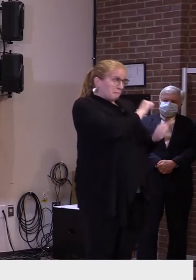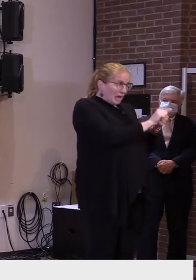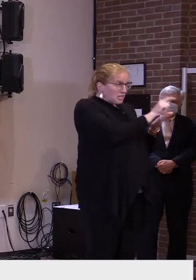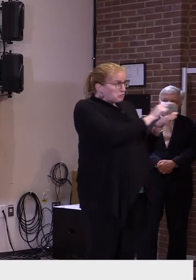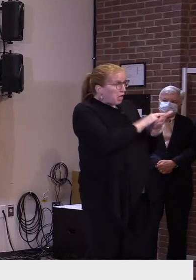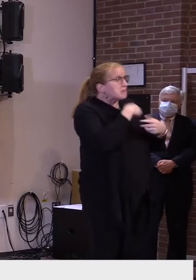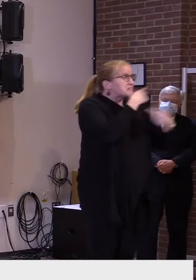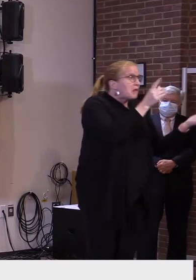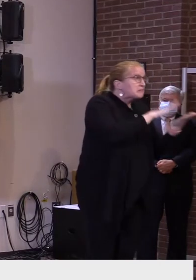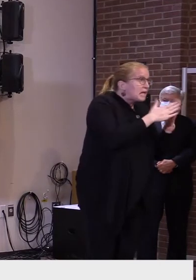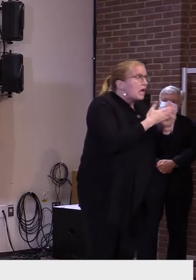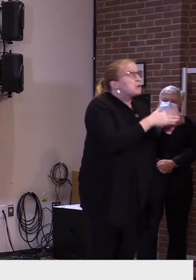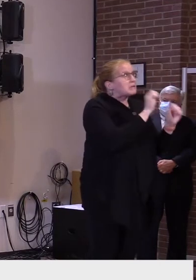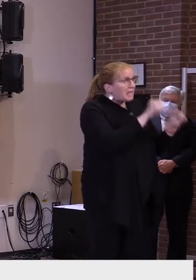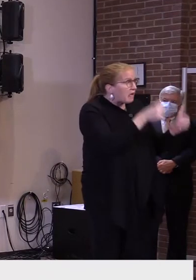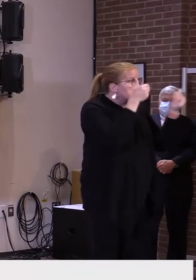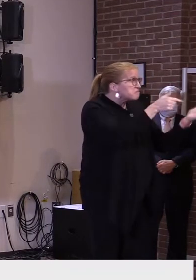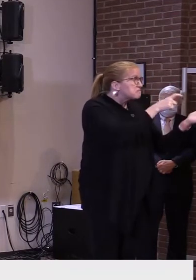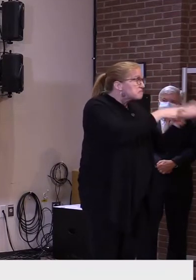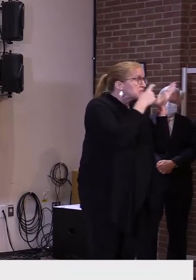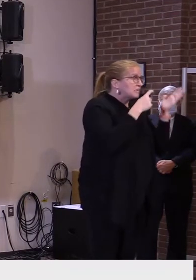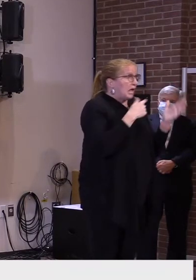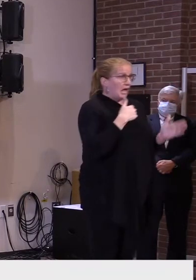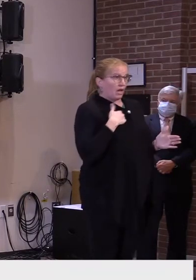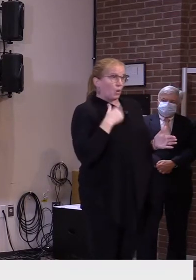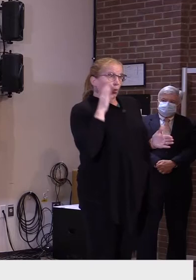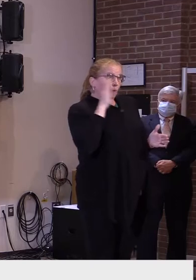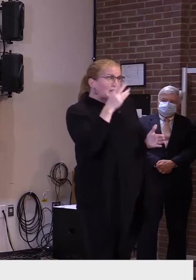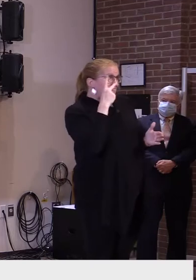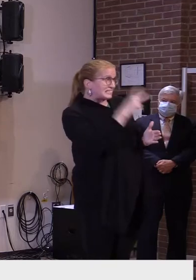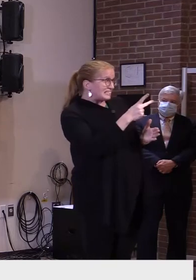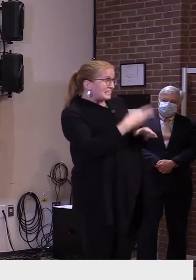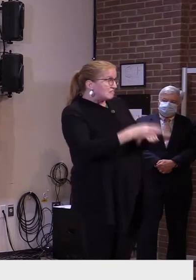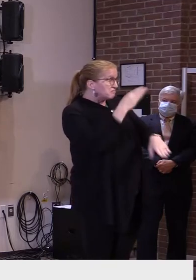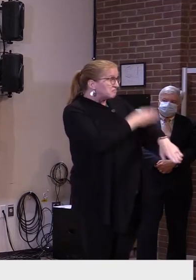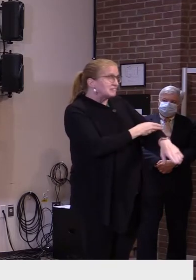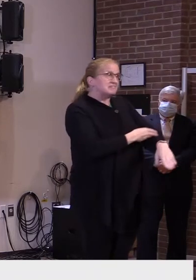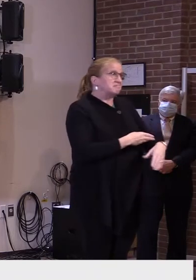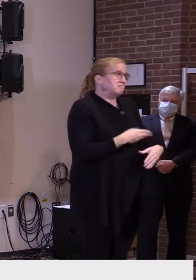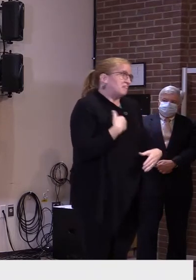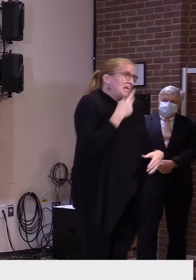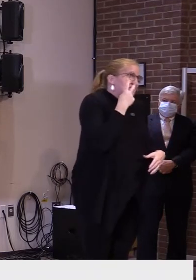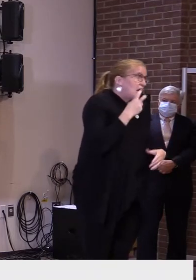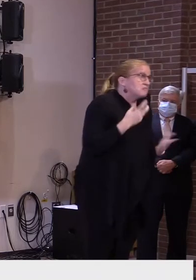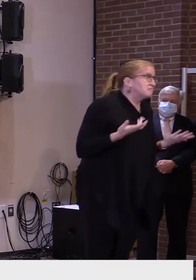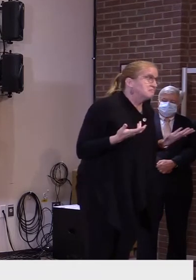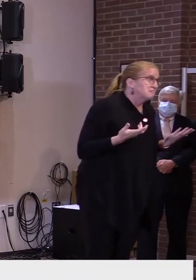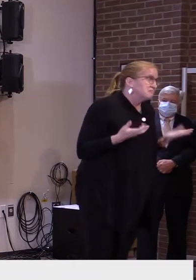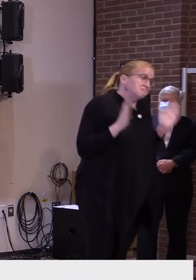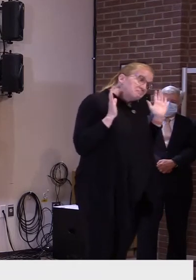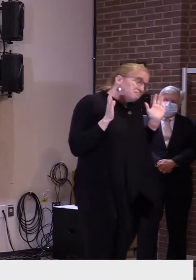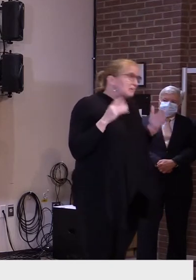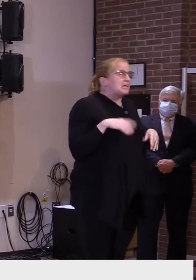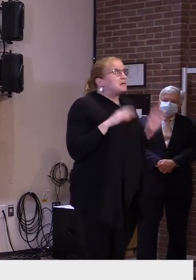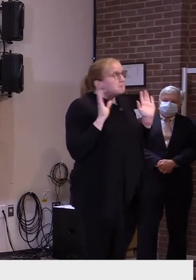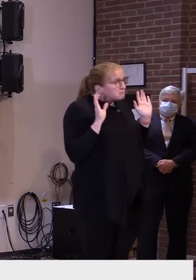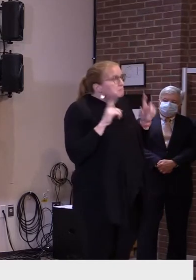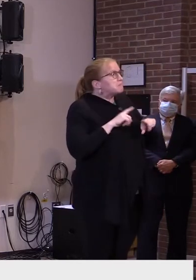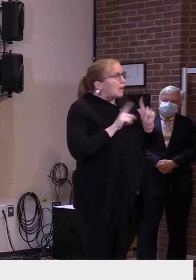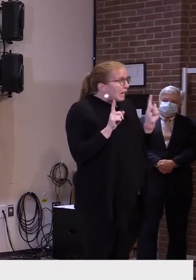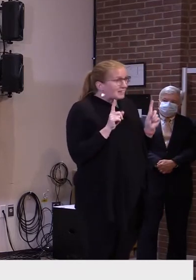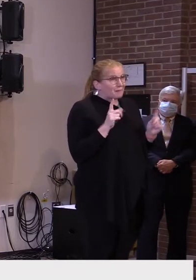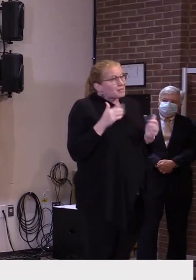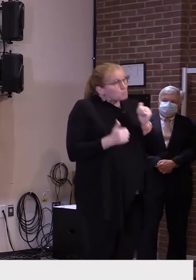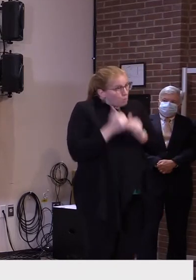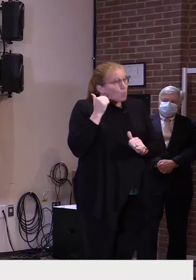Because I've just seen, we've been at this a while, but the vast majority of the cases we're seeing, even though